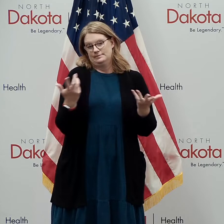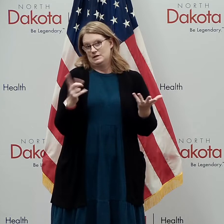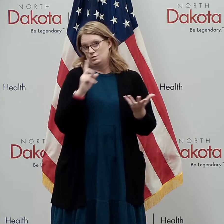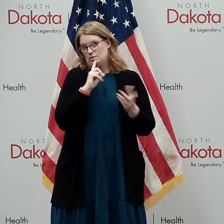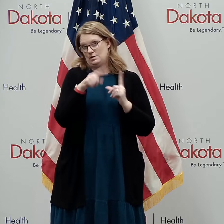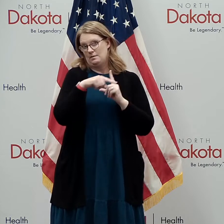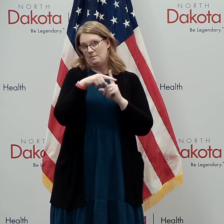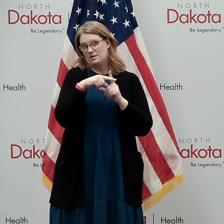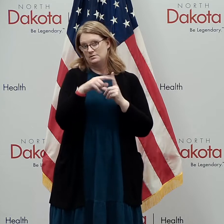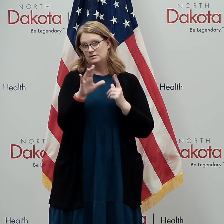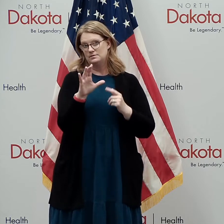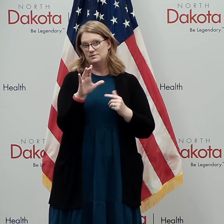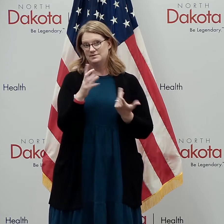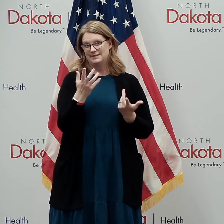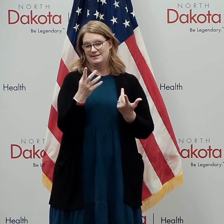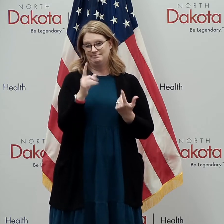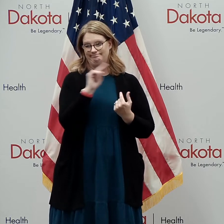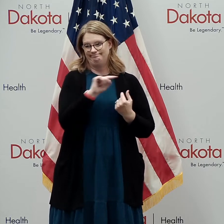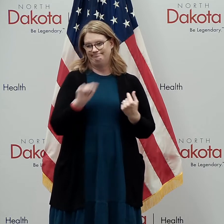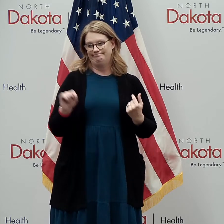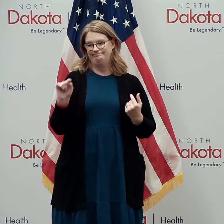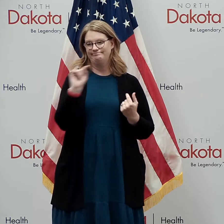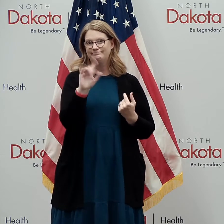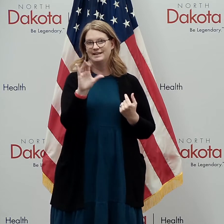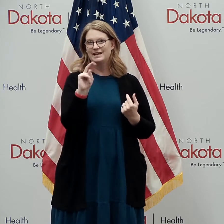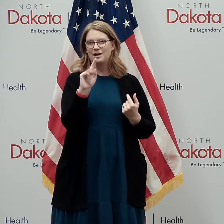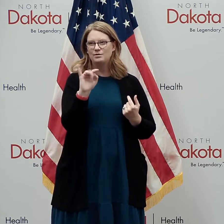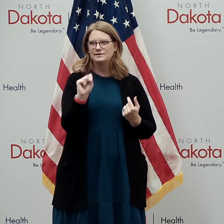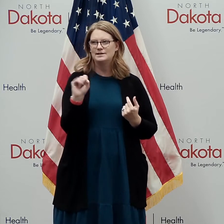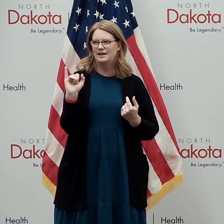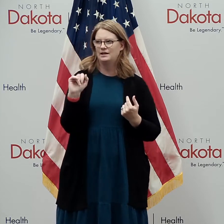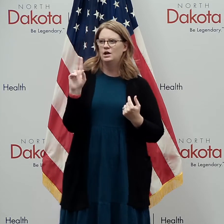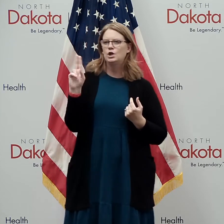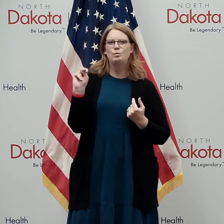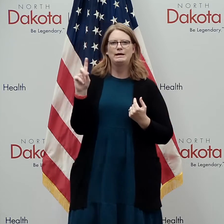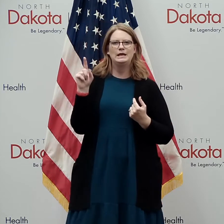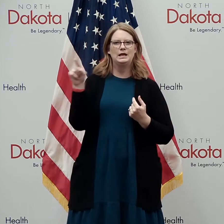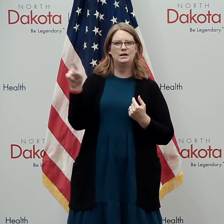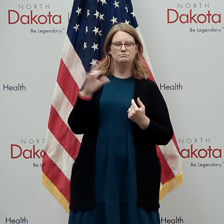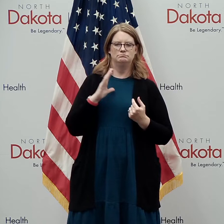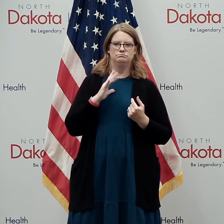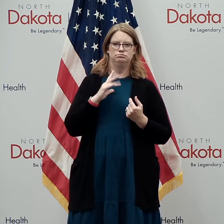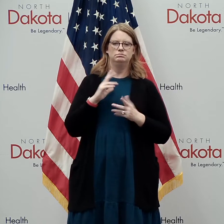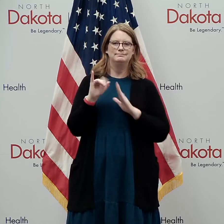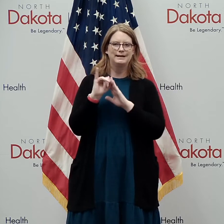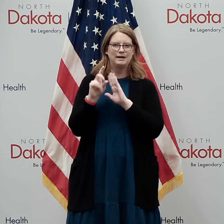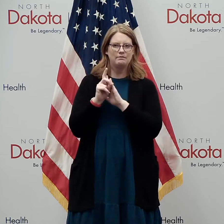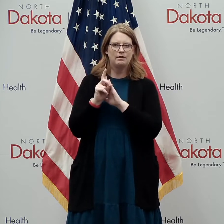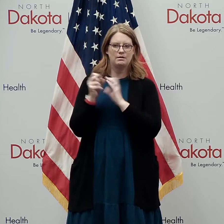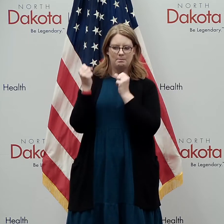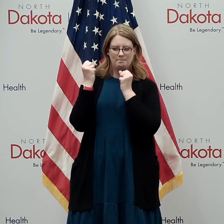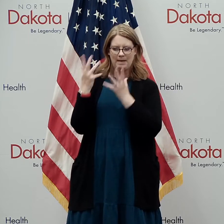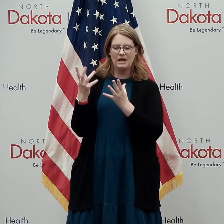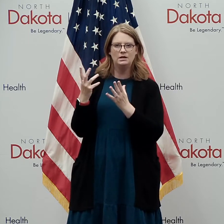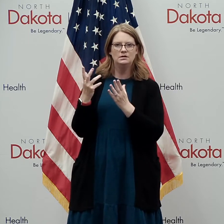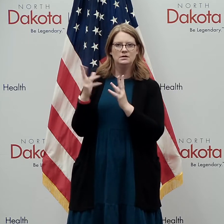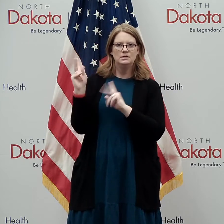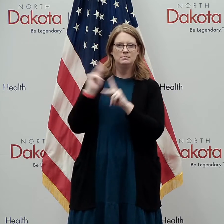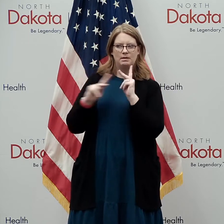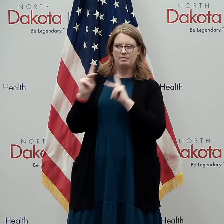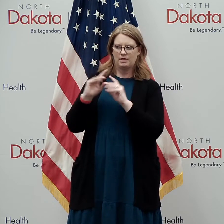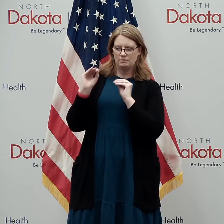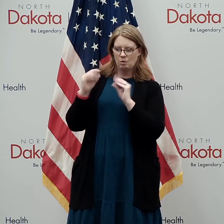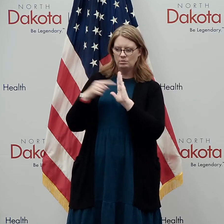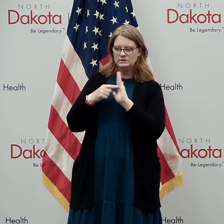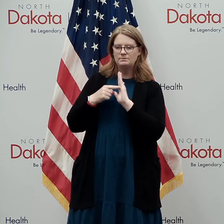up in some of these counties, but they're like UND's been doing a fantastic job. They've identified a number of asymptomatic